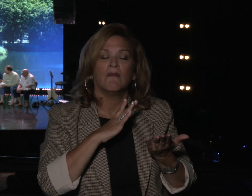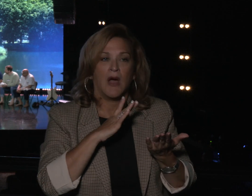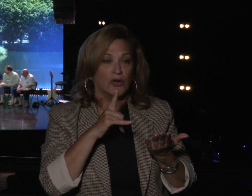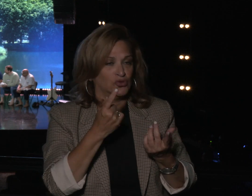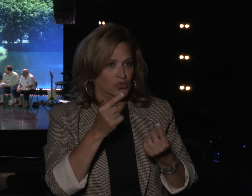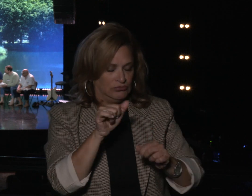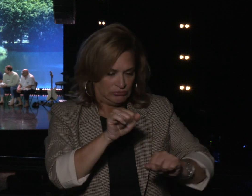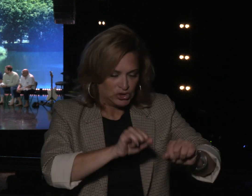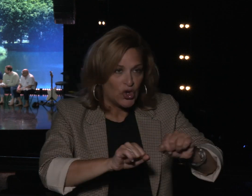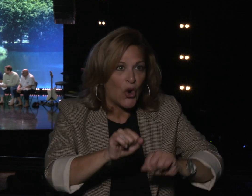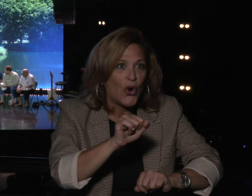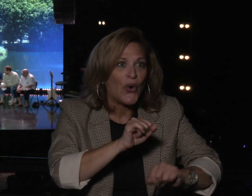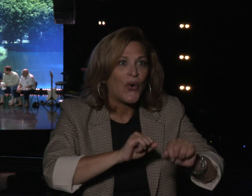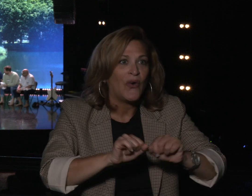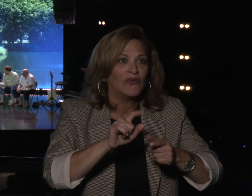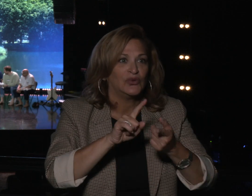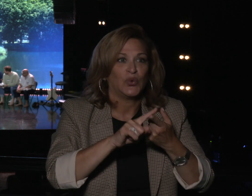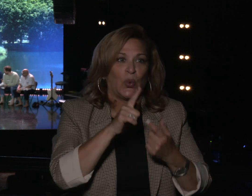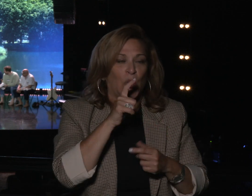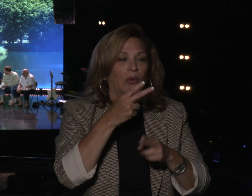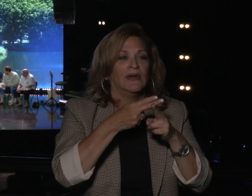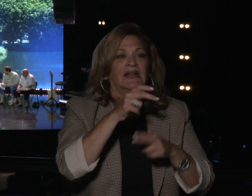Simon the Zealot's feet.